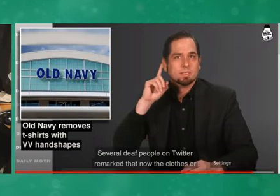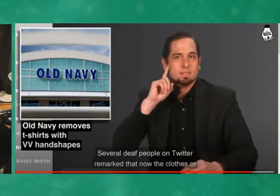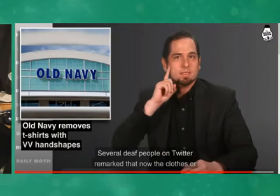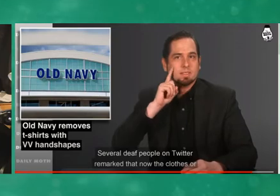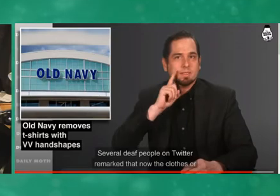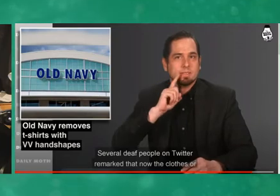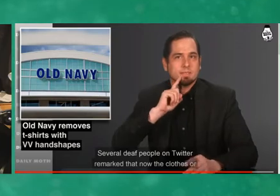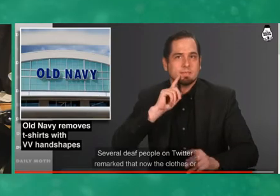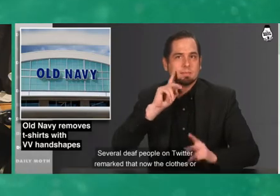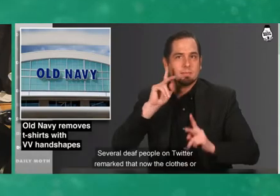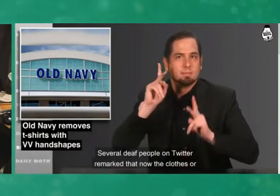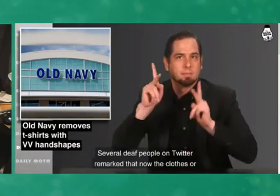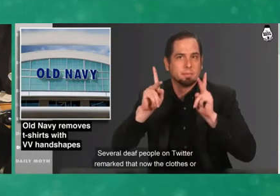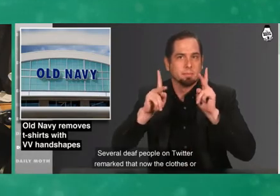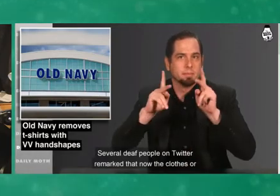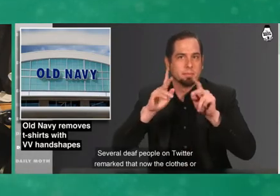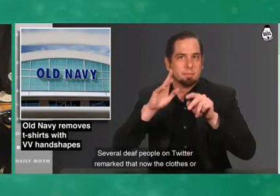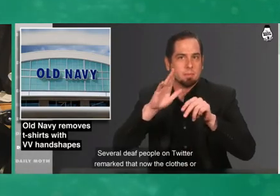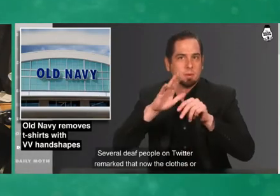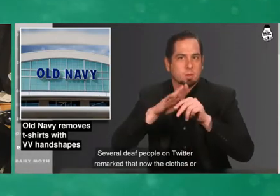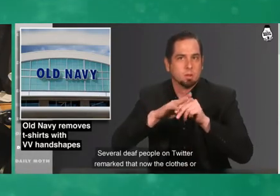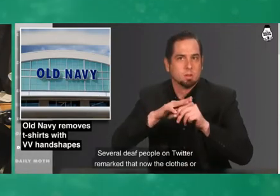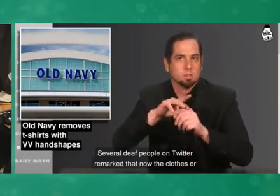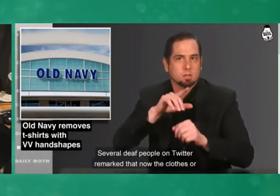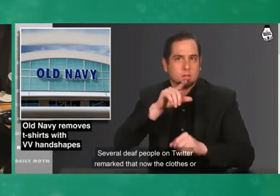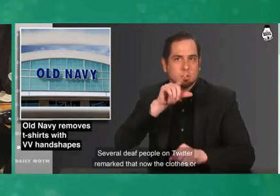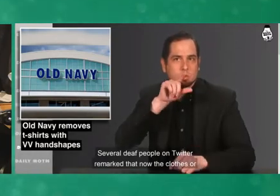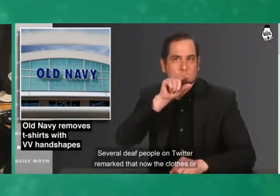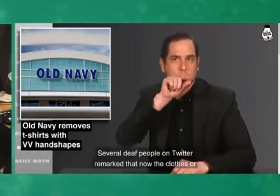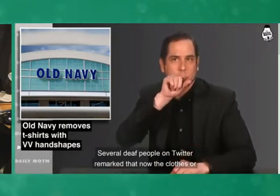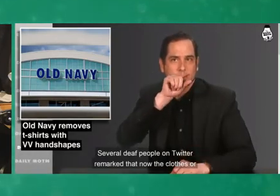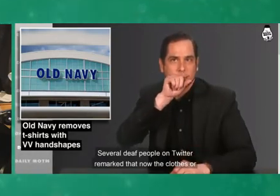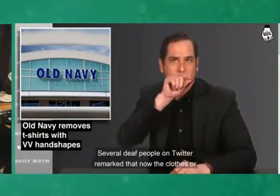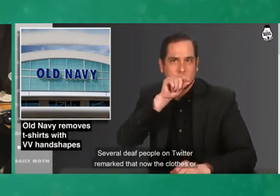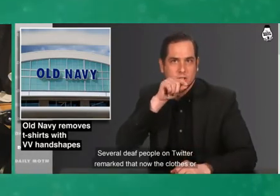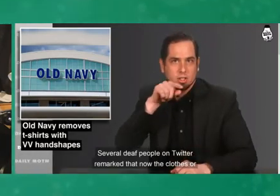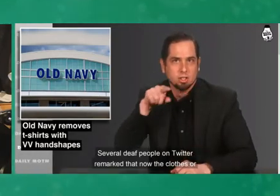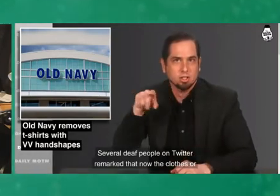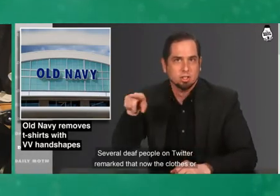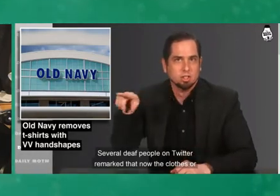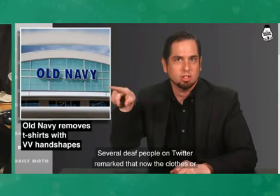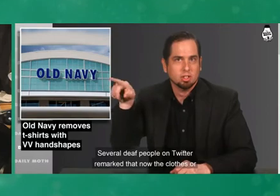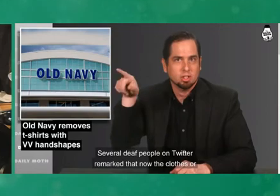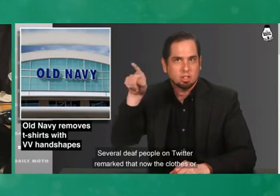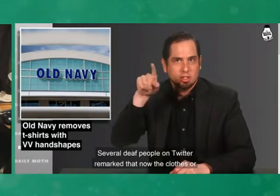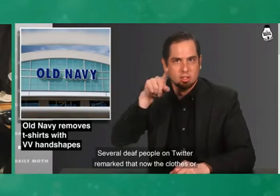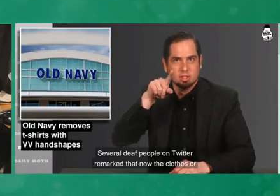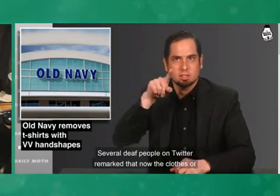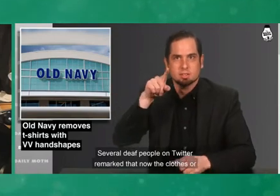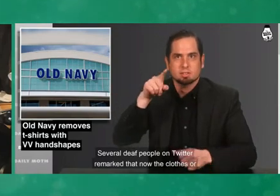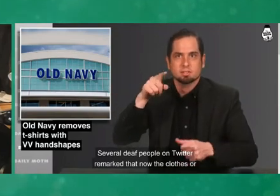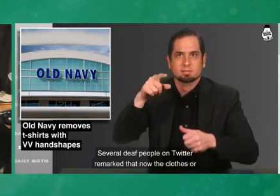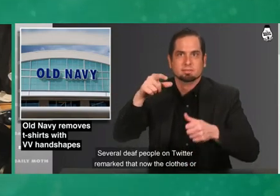few deaf people on Twitter. Yeah, I got that right. Okay.